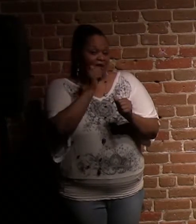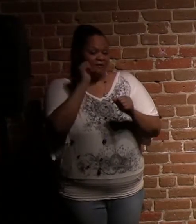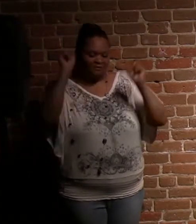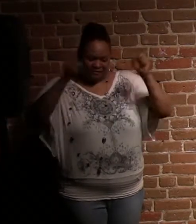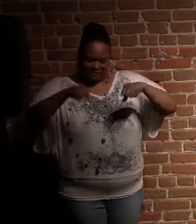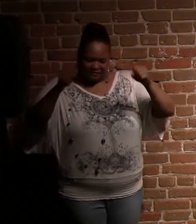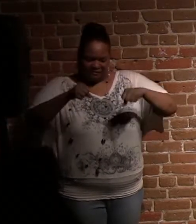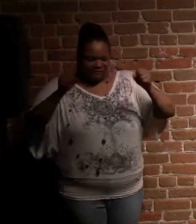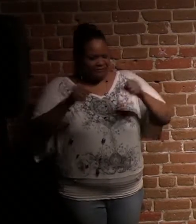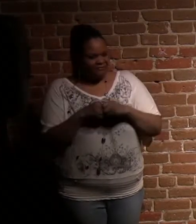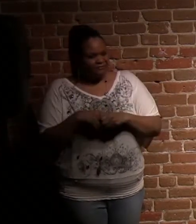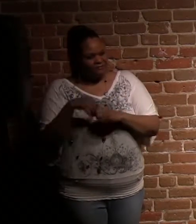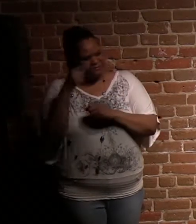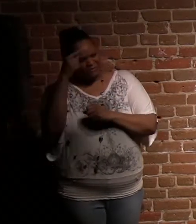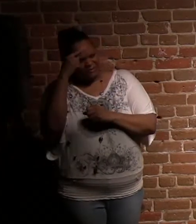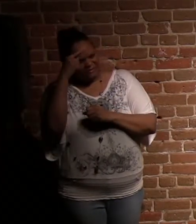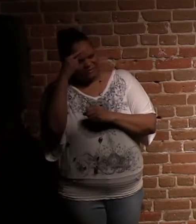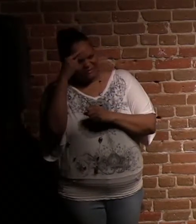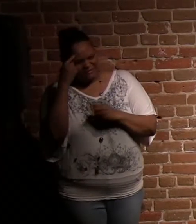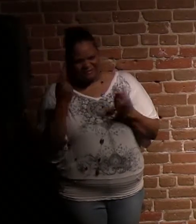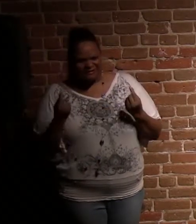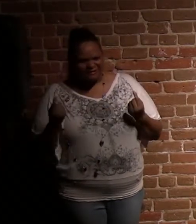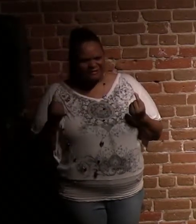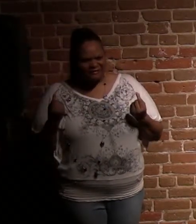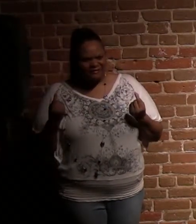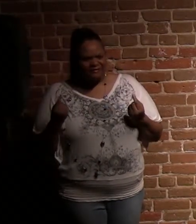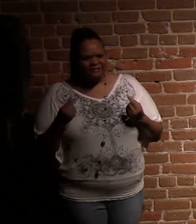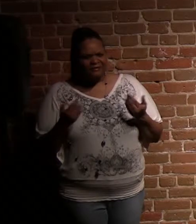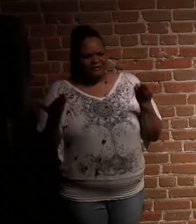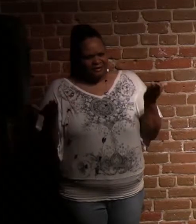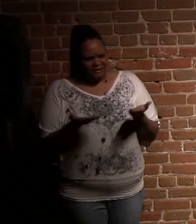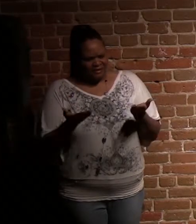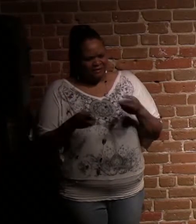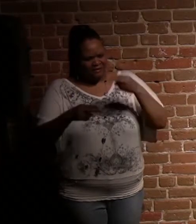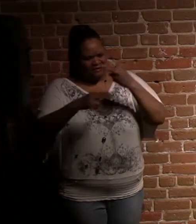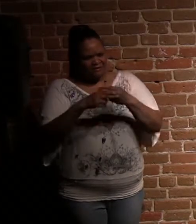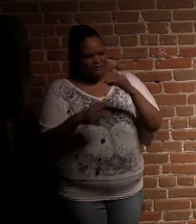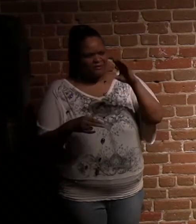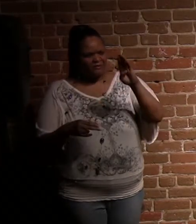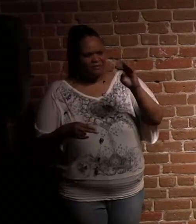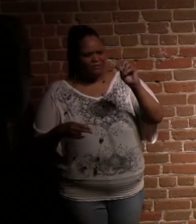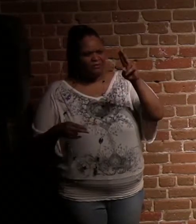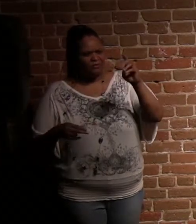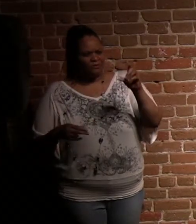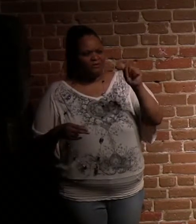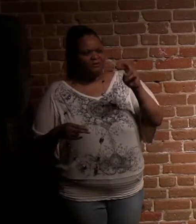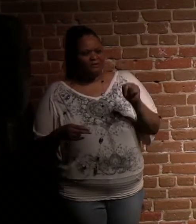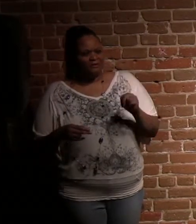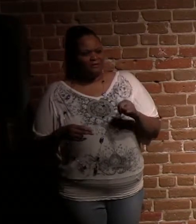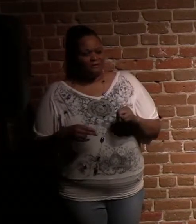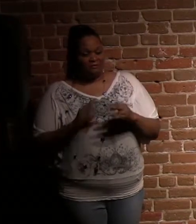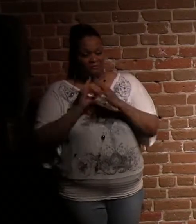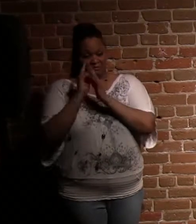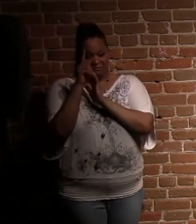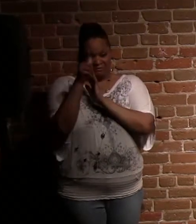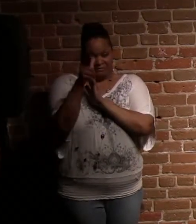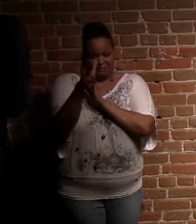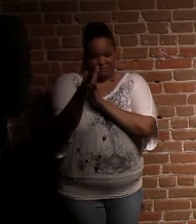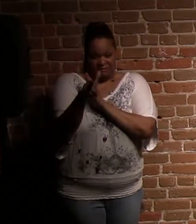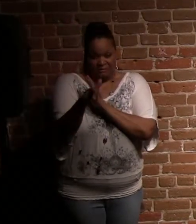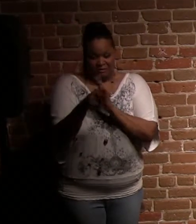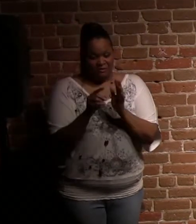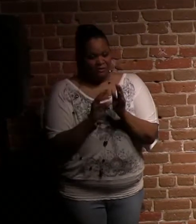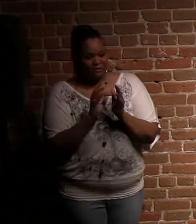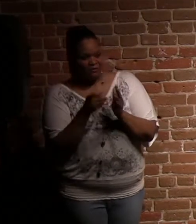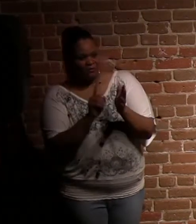What the hell am I doing at Boudad's? And yet, after a few weeks, it's like, you know